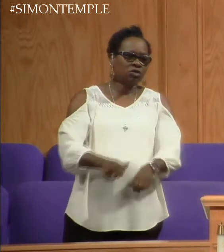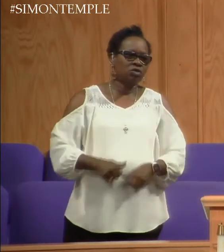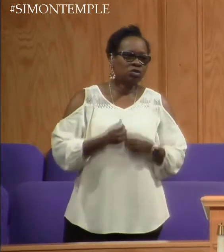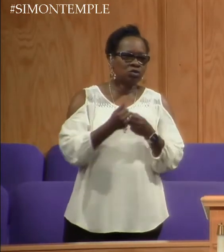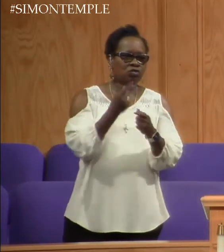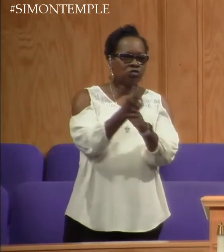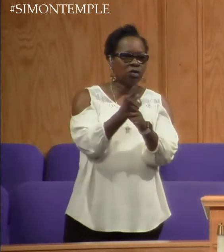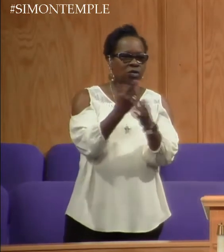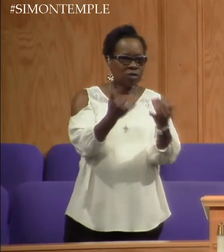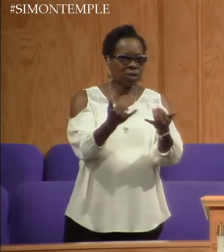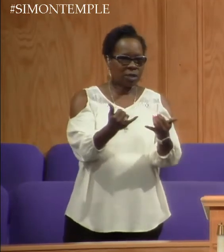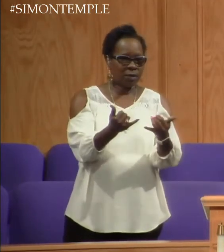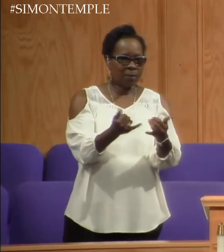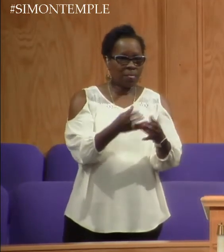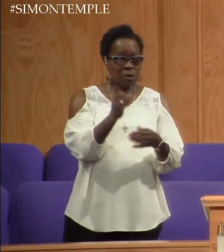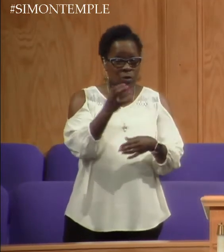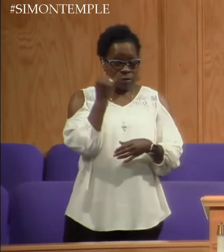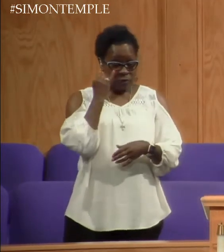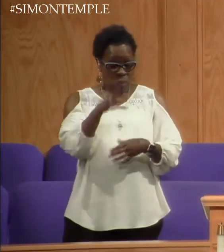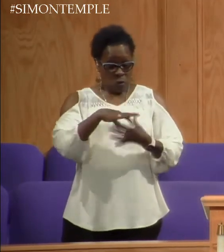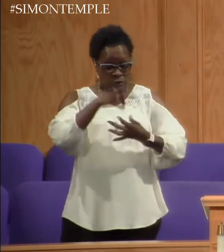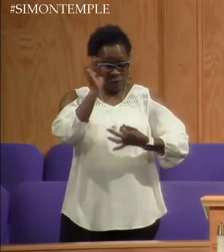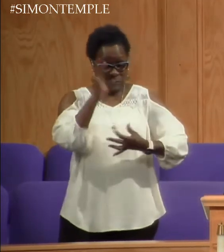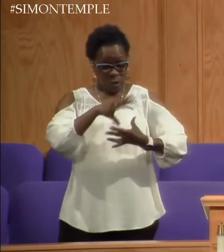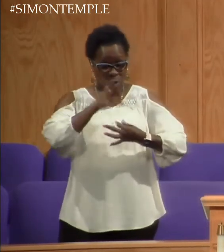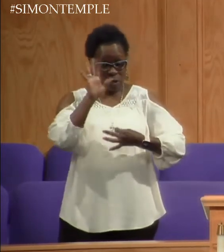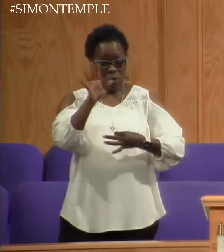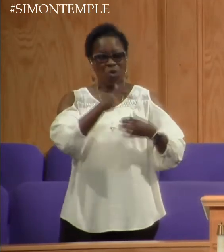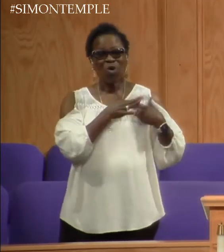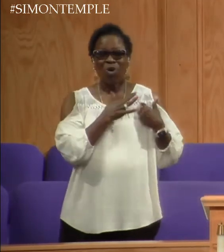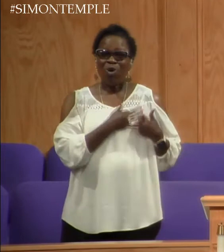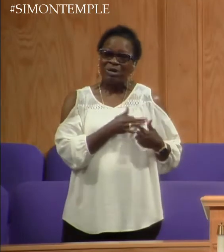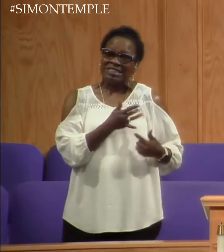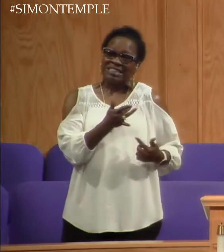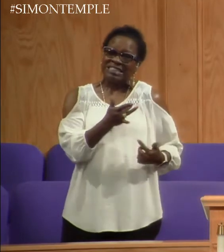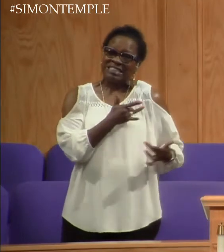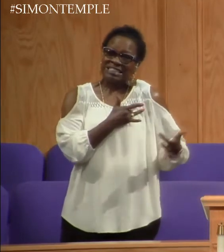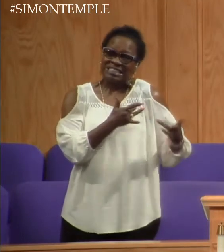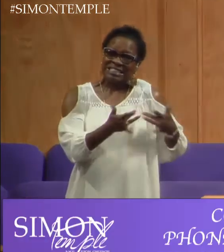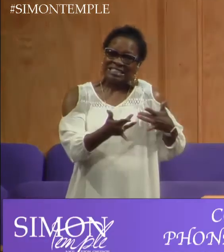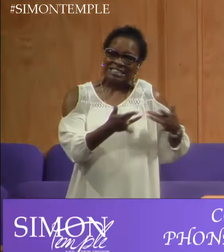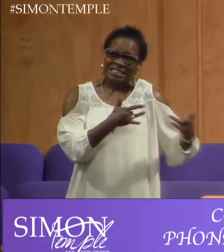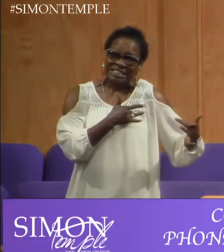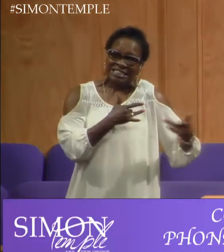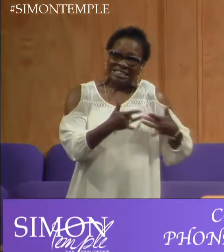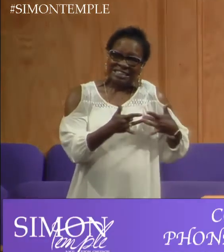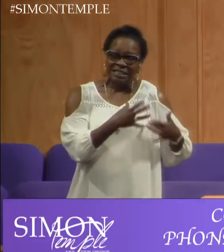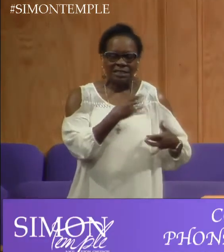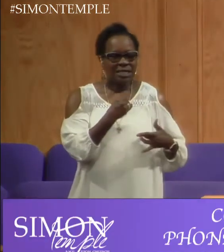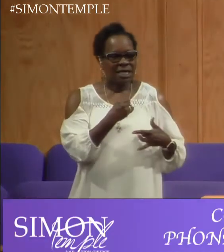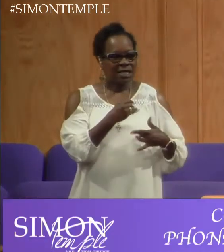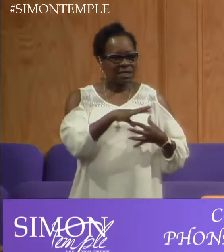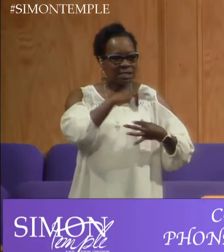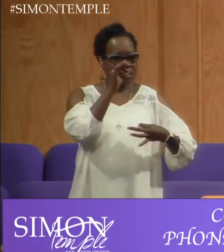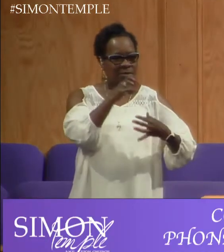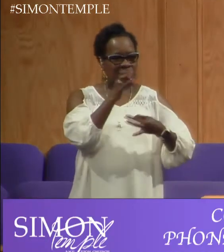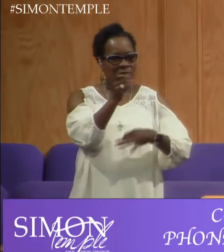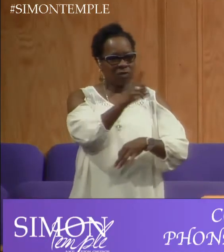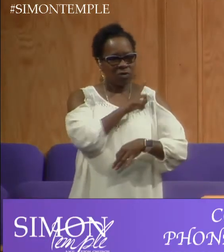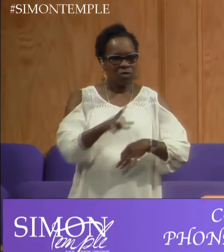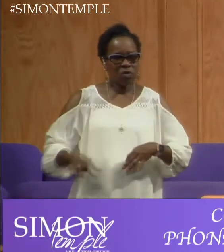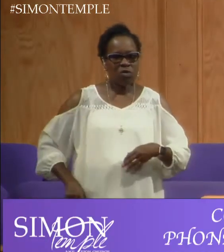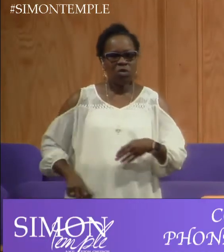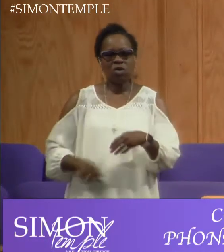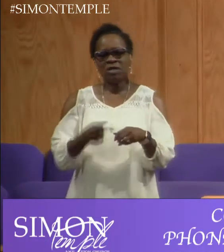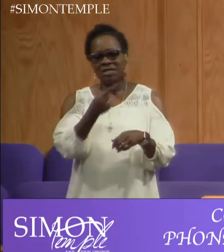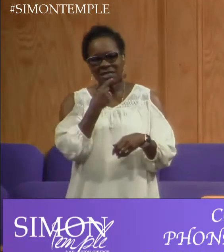the pricking of your spirit, your heart, just then during that sermon, and the Spirit of the Lord was working on you and saying,